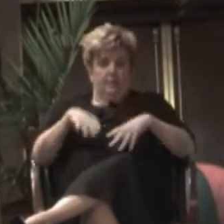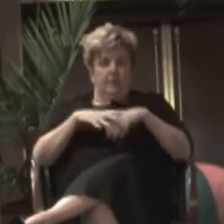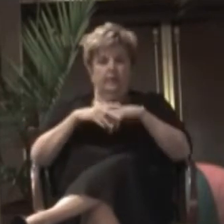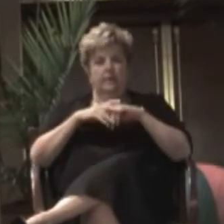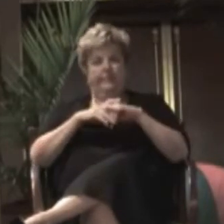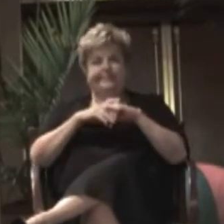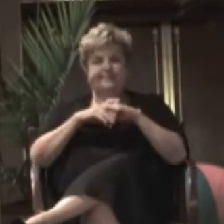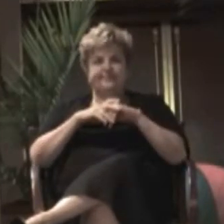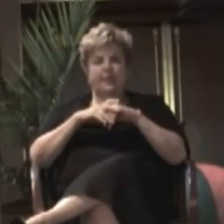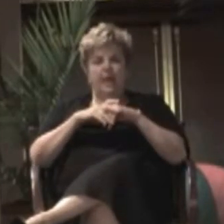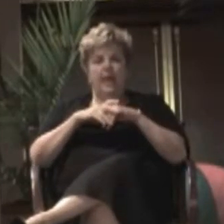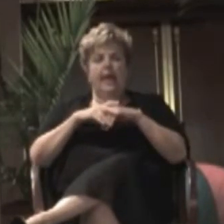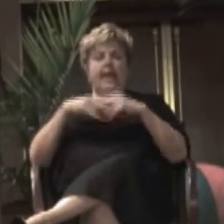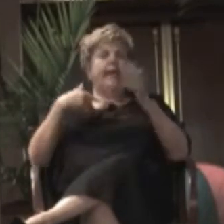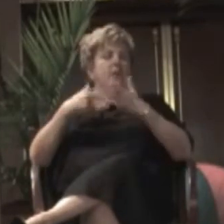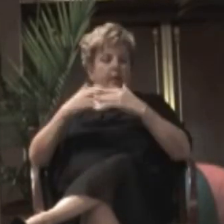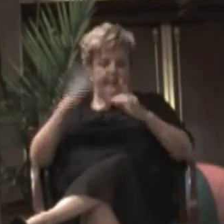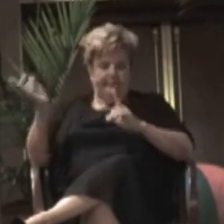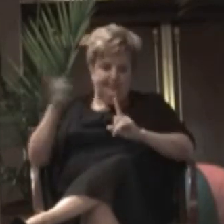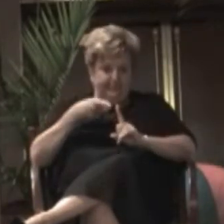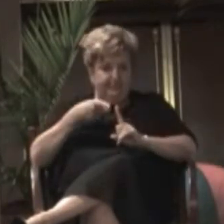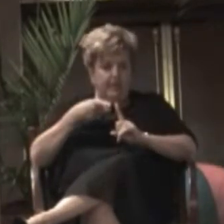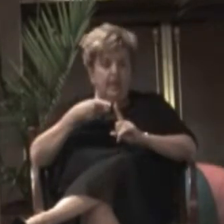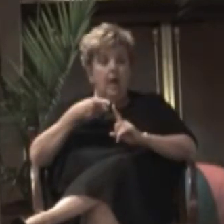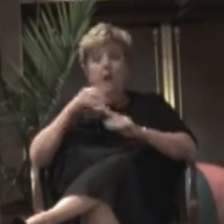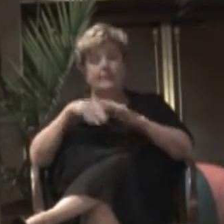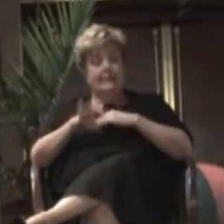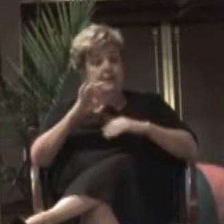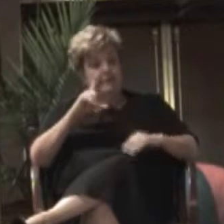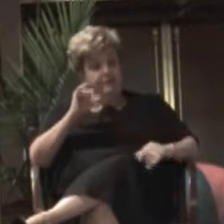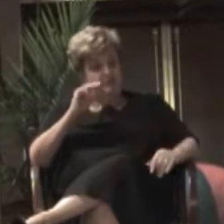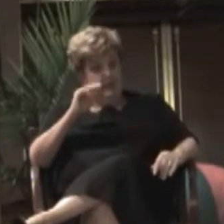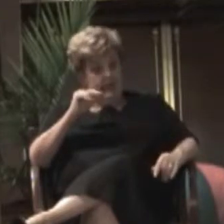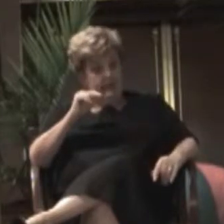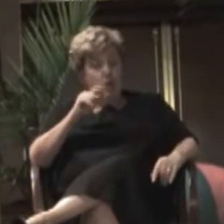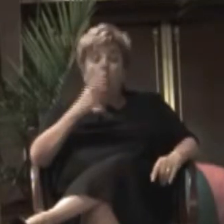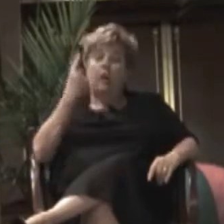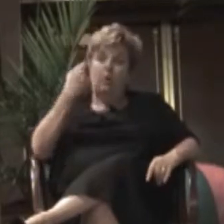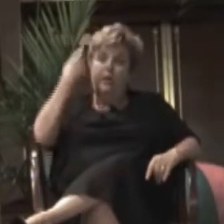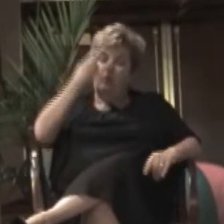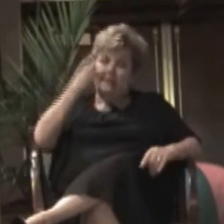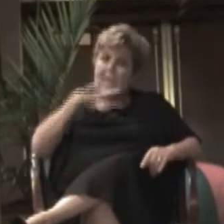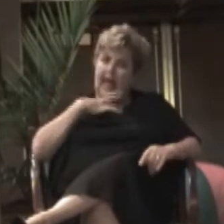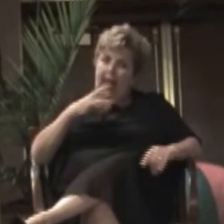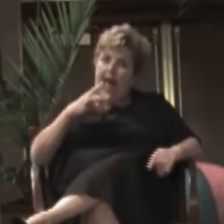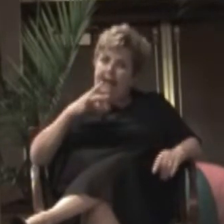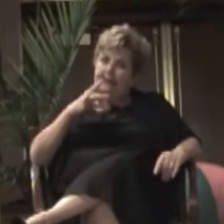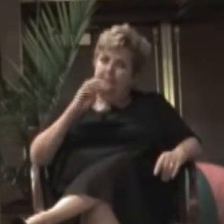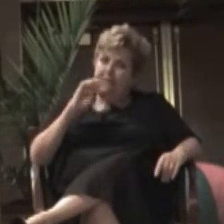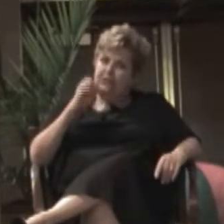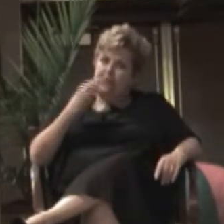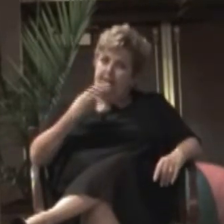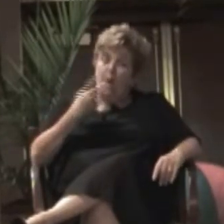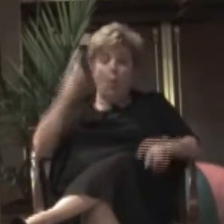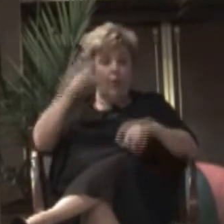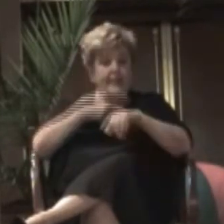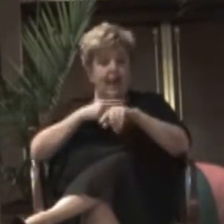I wound up in Flint. One reason I was so fond of Flint, at one time it was voted the worst city in